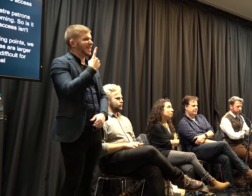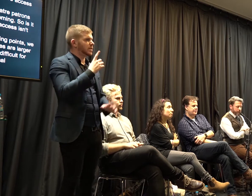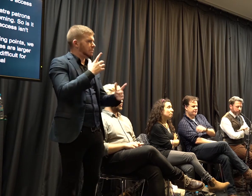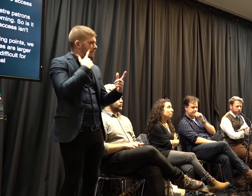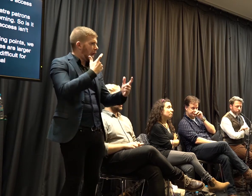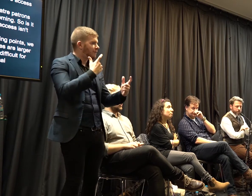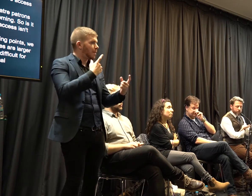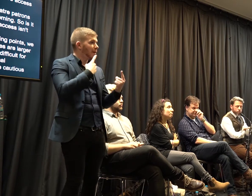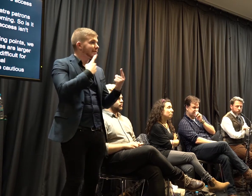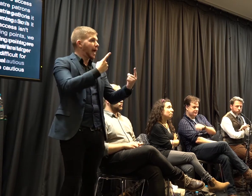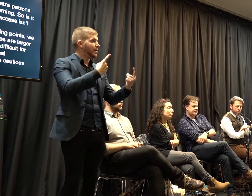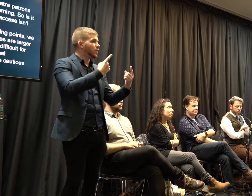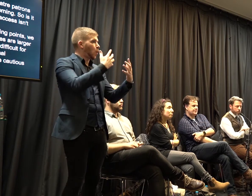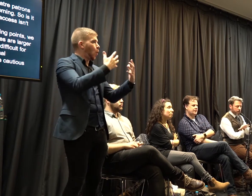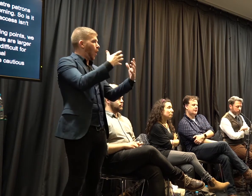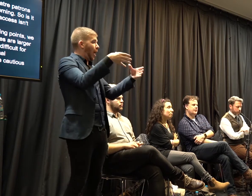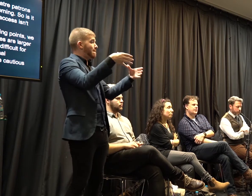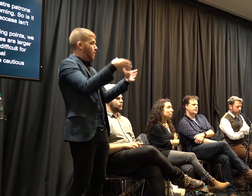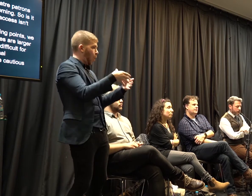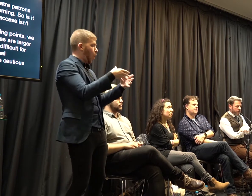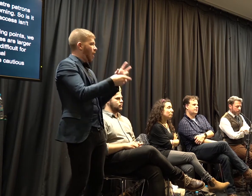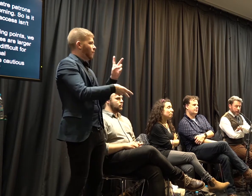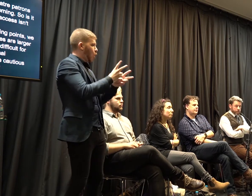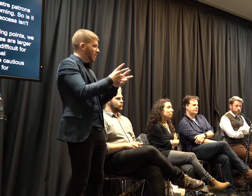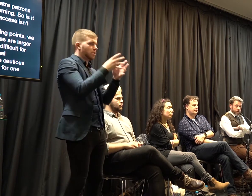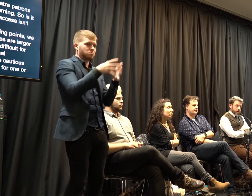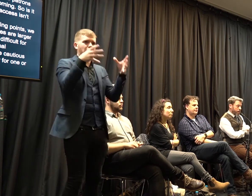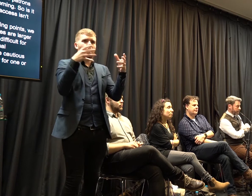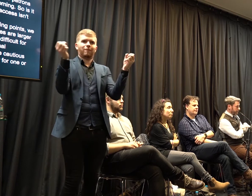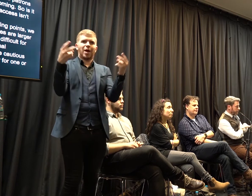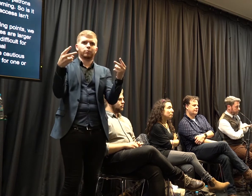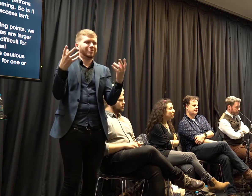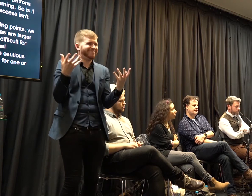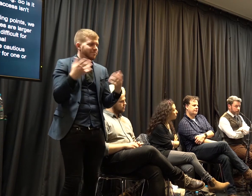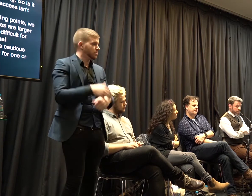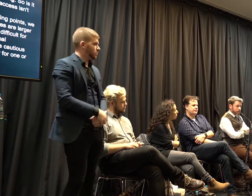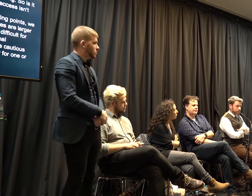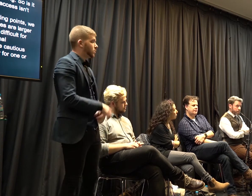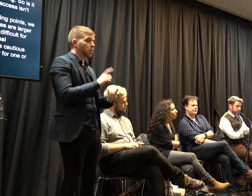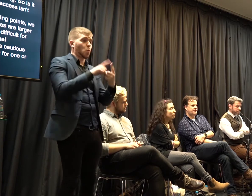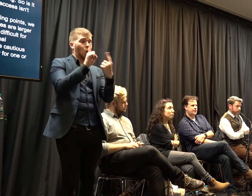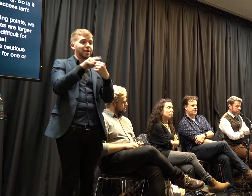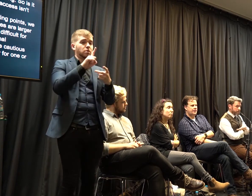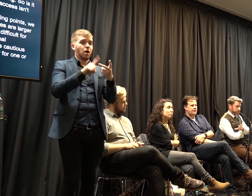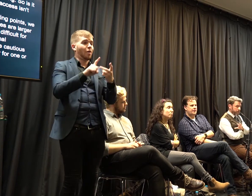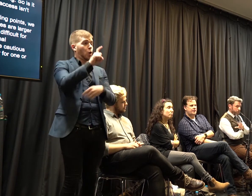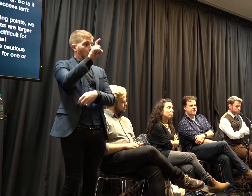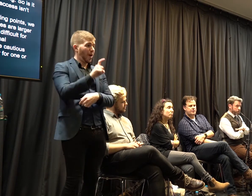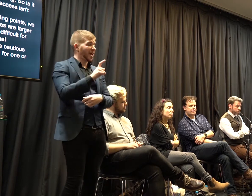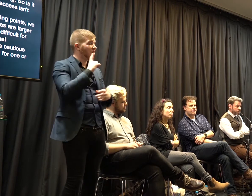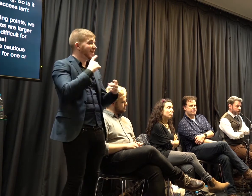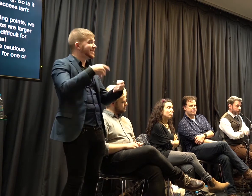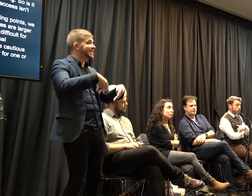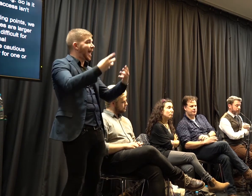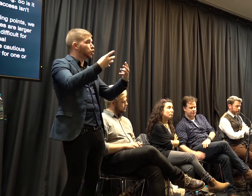cautious about saying that the audiences are smaller for one or the other. And just to answer that other question, I think companies like Stage Text make a very